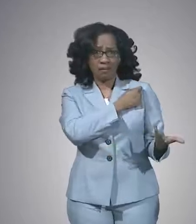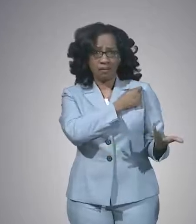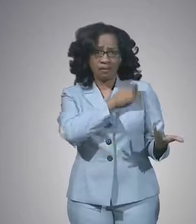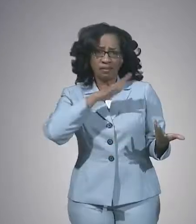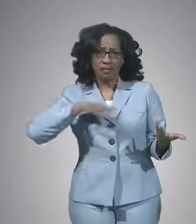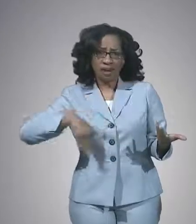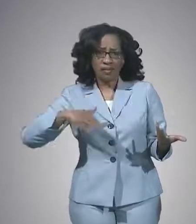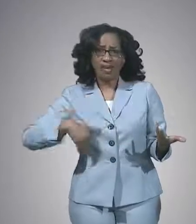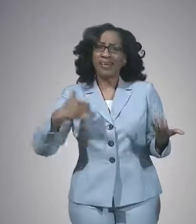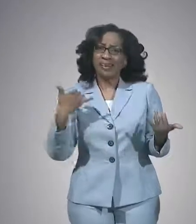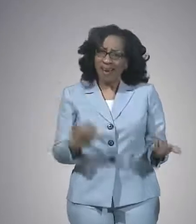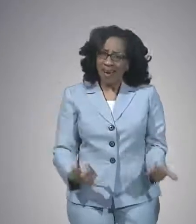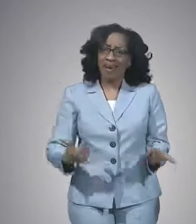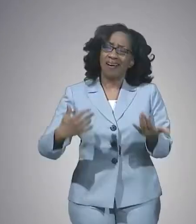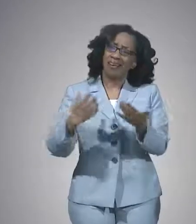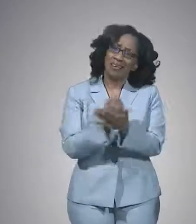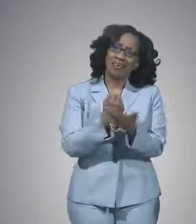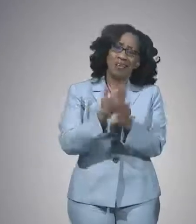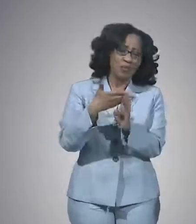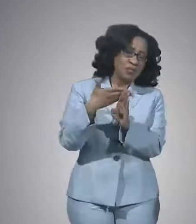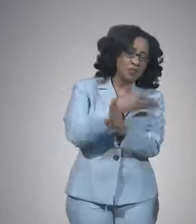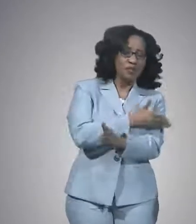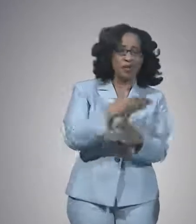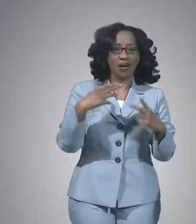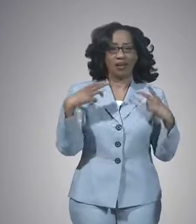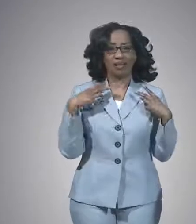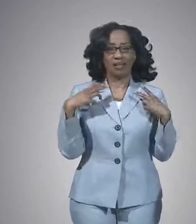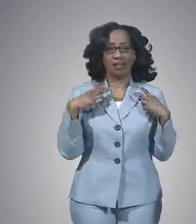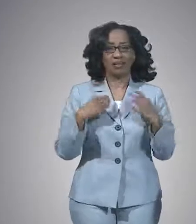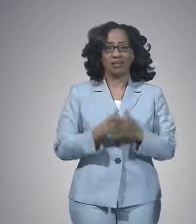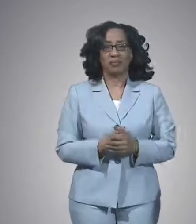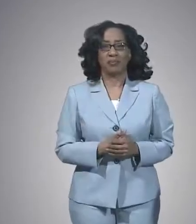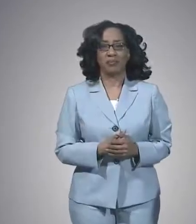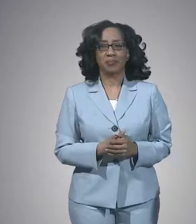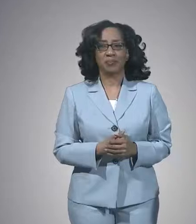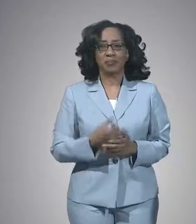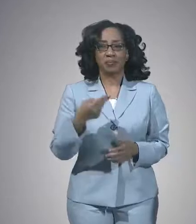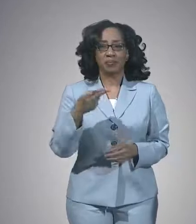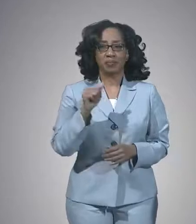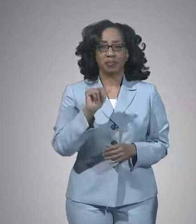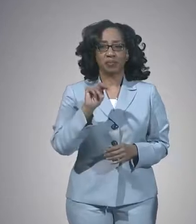is the best time to do it ahead of the holiday season. Hannah Gravenstein.